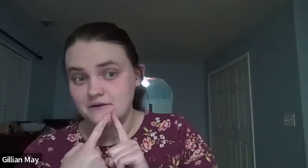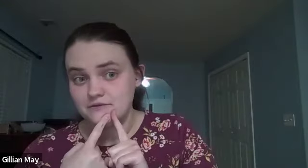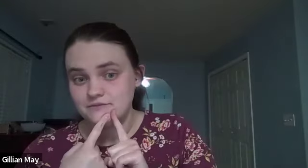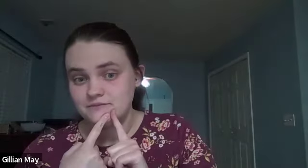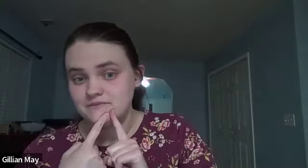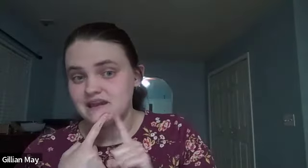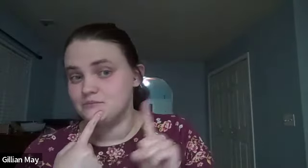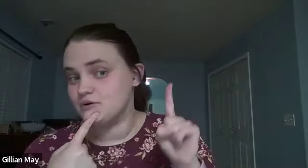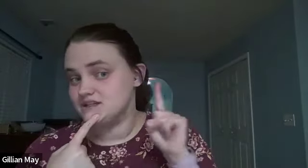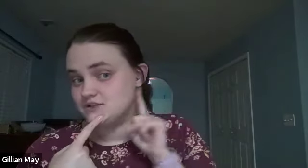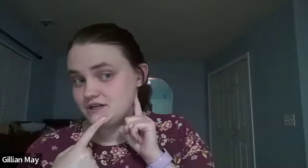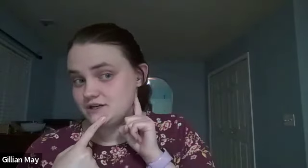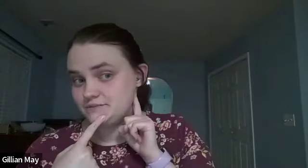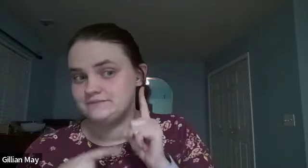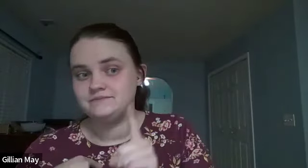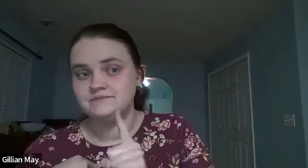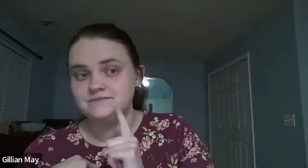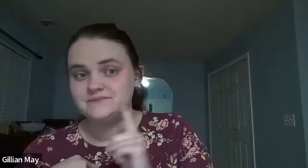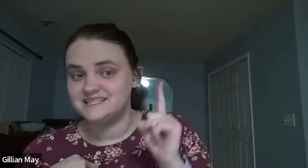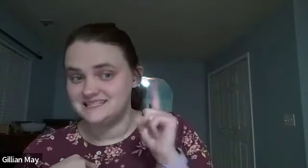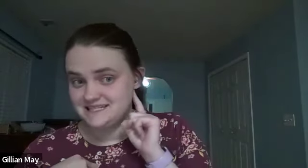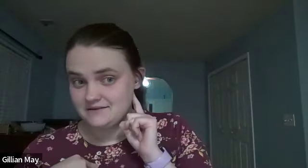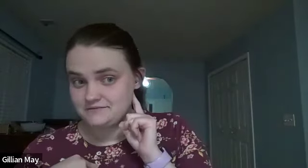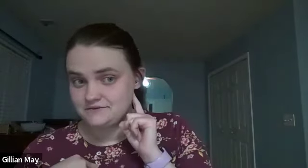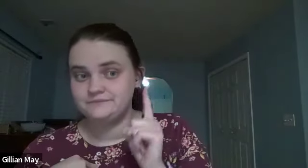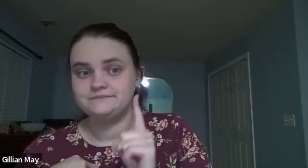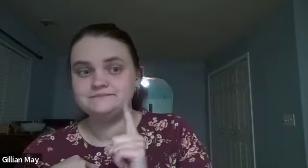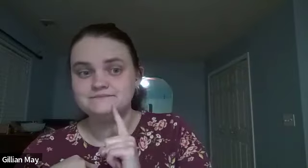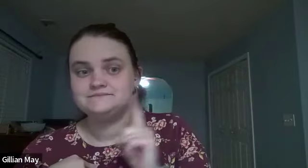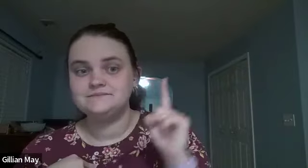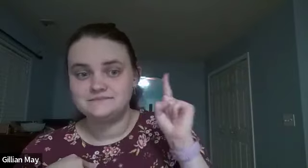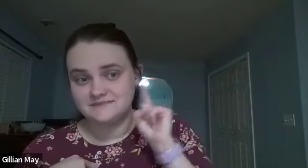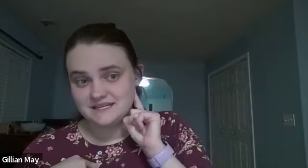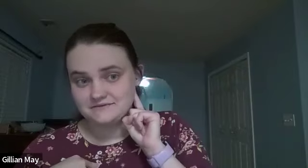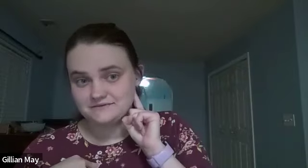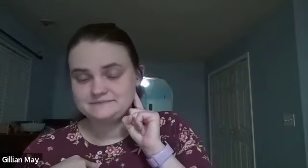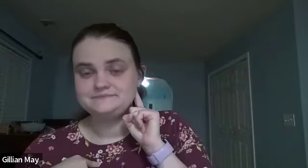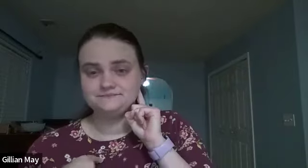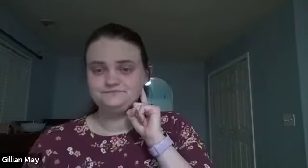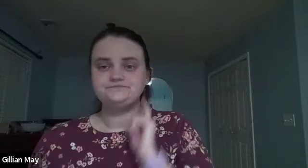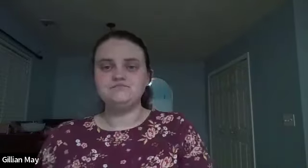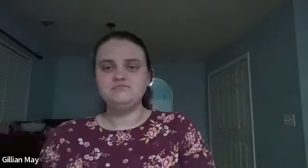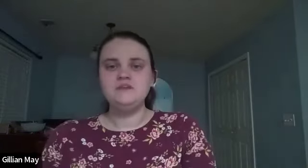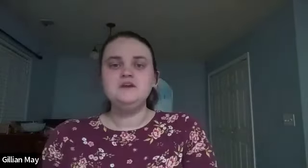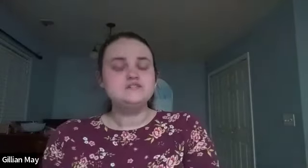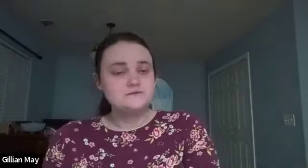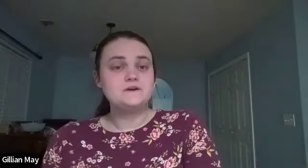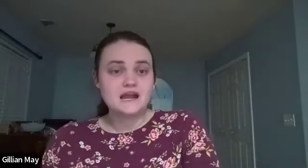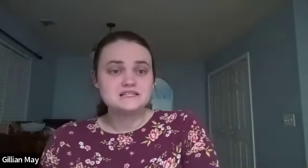mouth and bring it to your ear. Deaf. Deaf. Mm-hmm. So if you were going to ask a